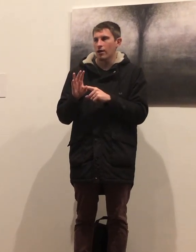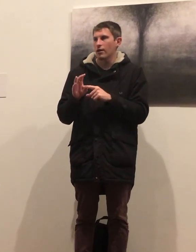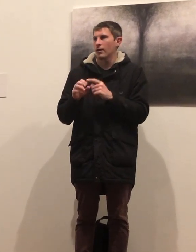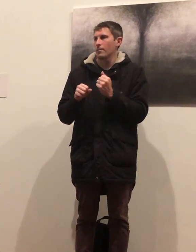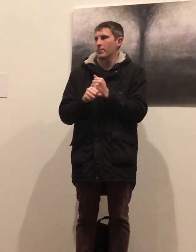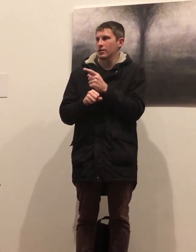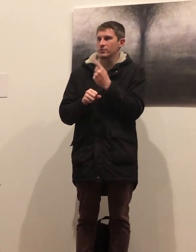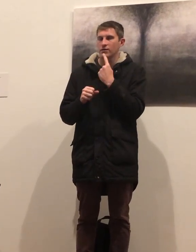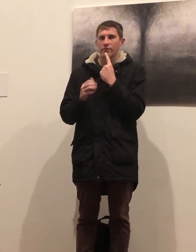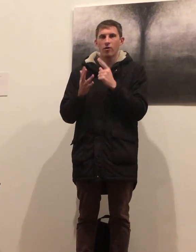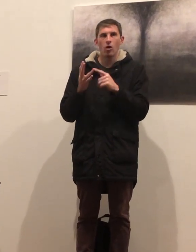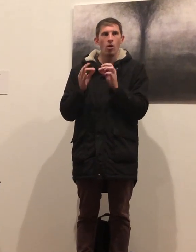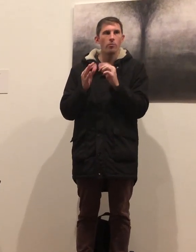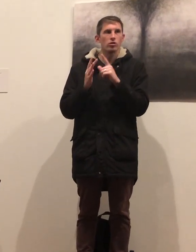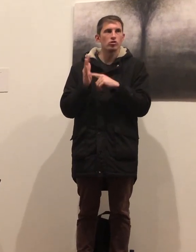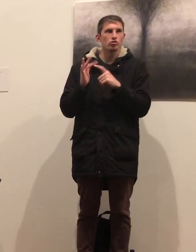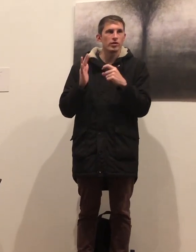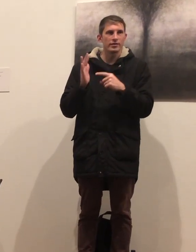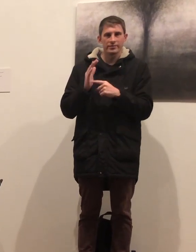objects.